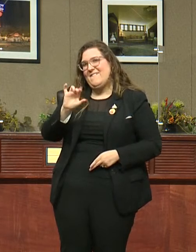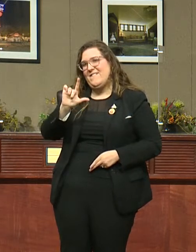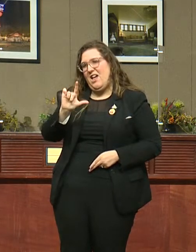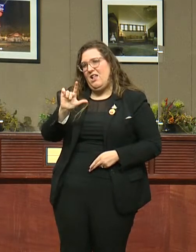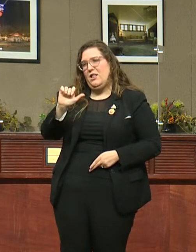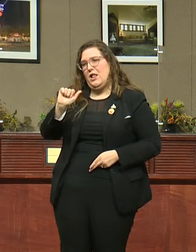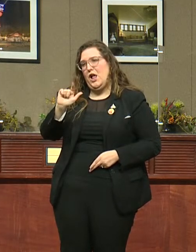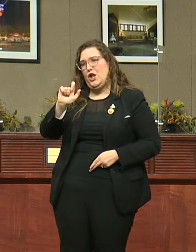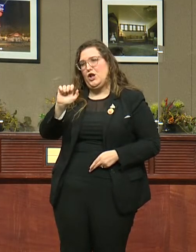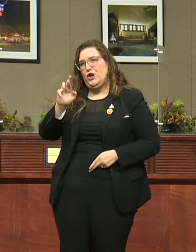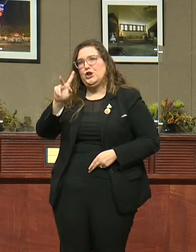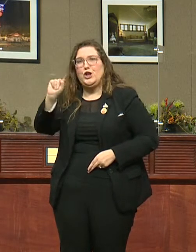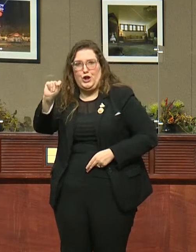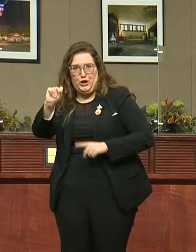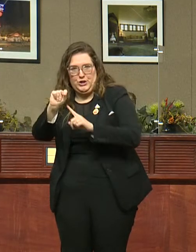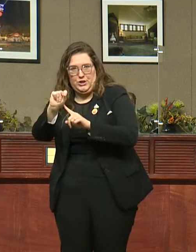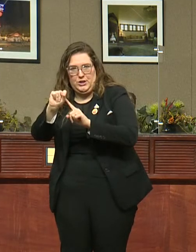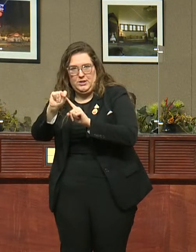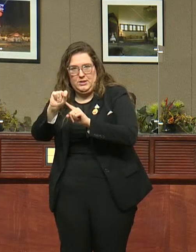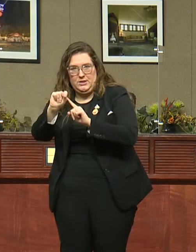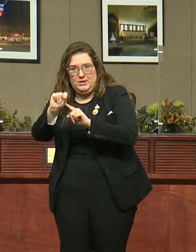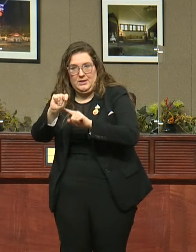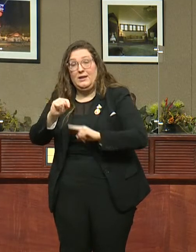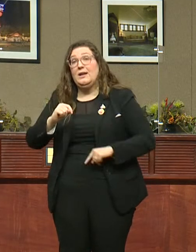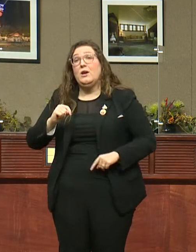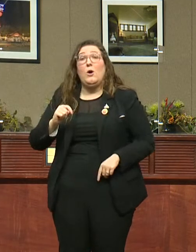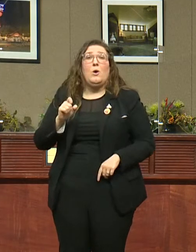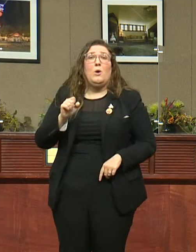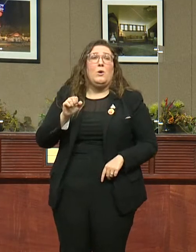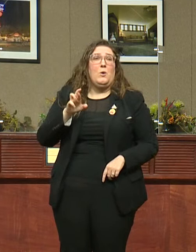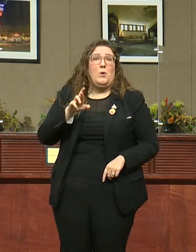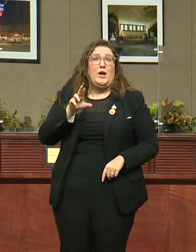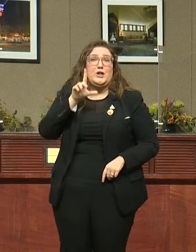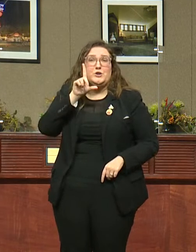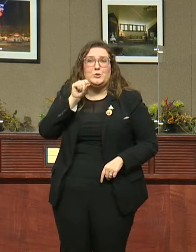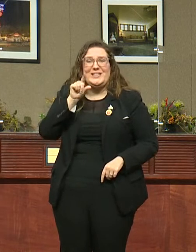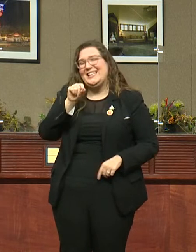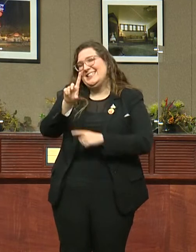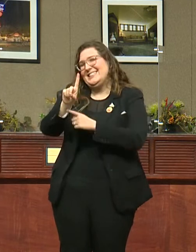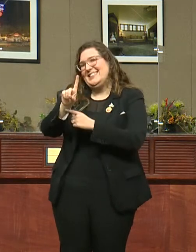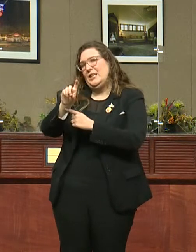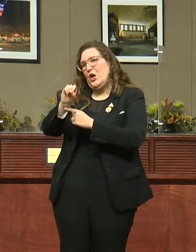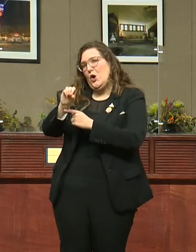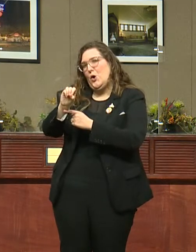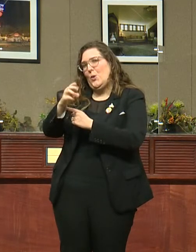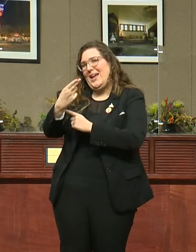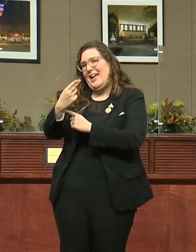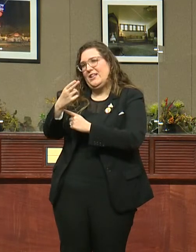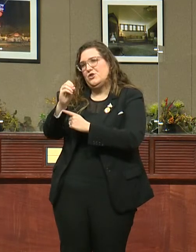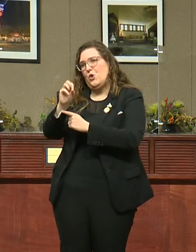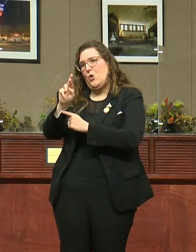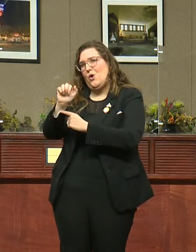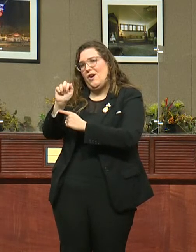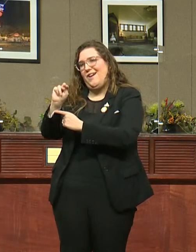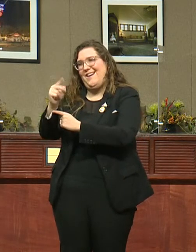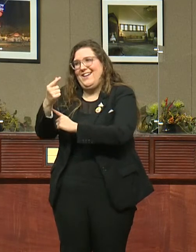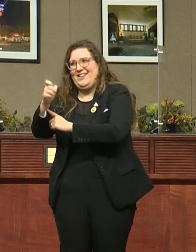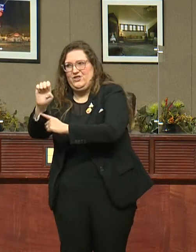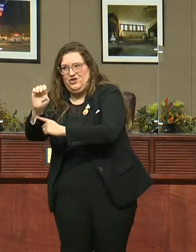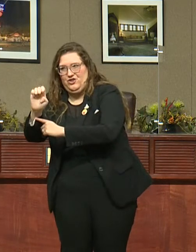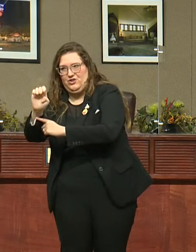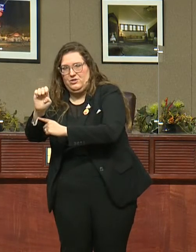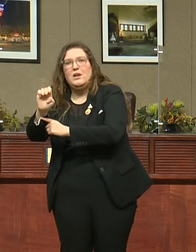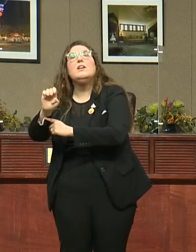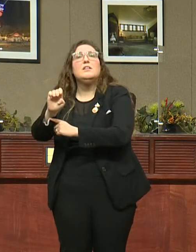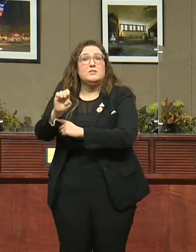to add us at your tweeted at DOH Orange. It will also be announced simultaneously in our Twitter